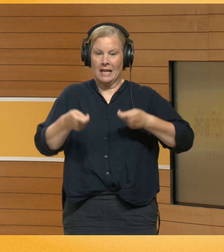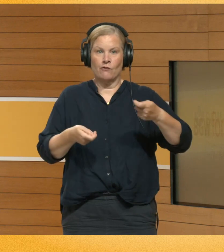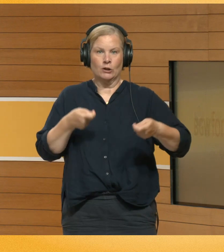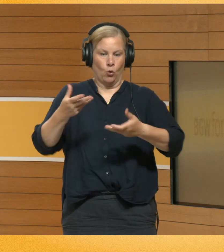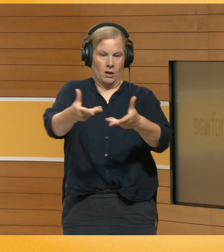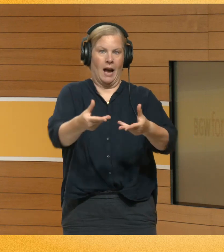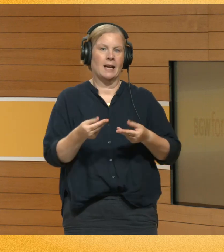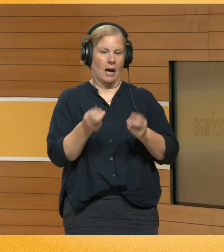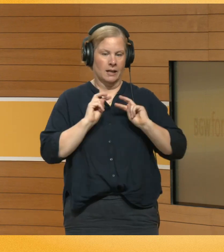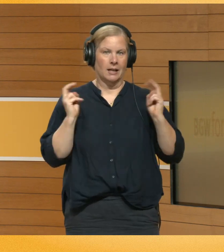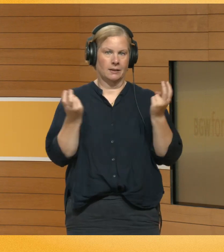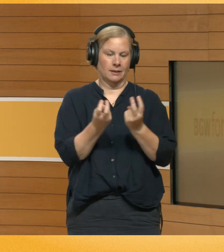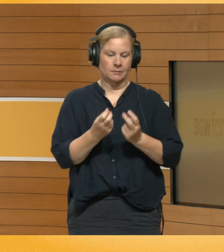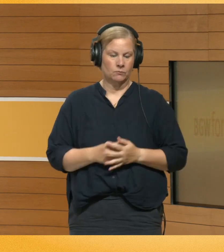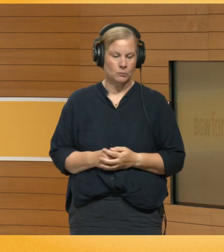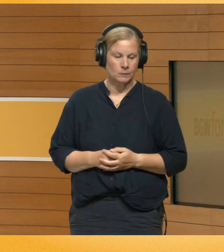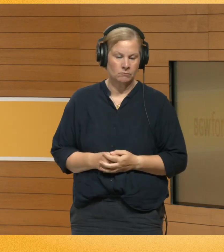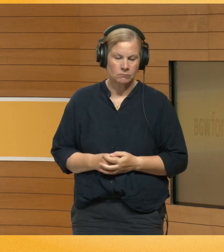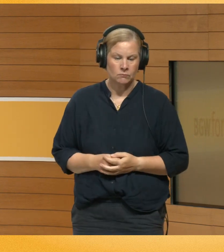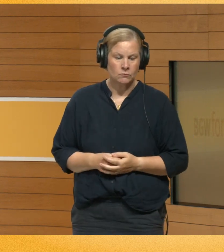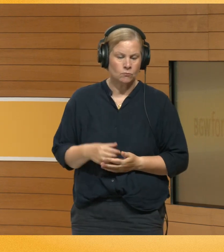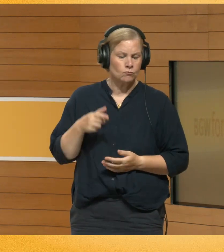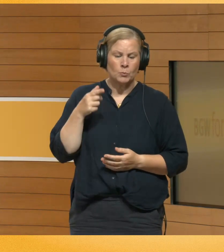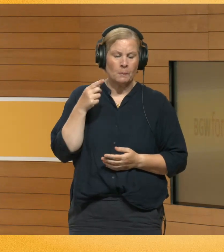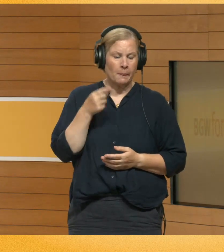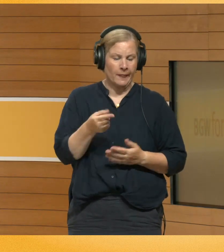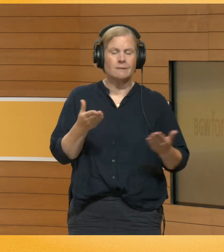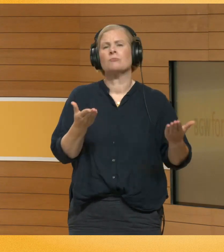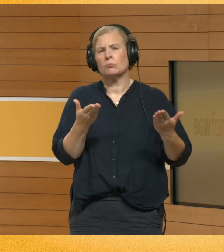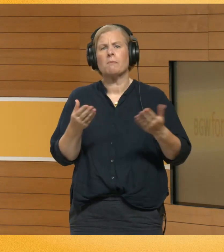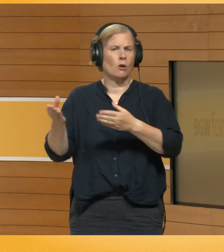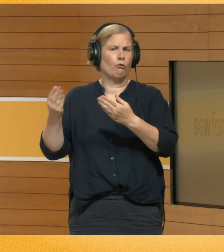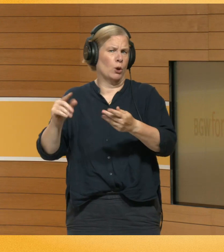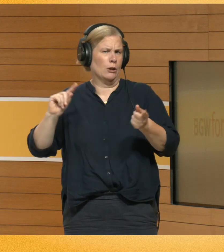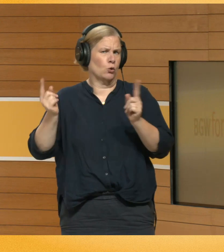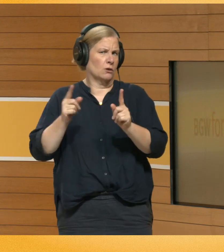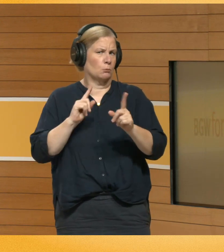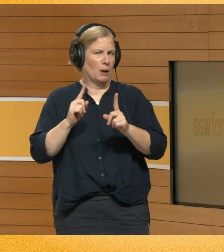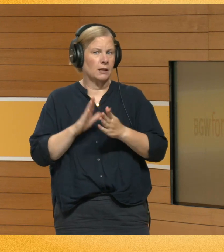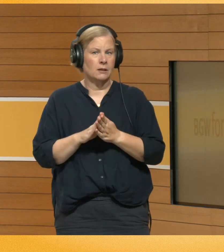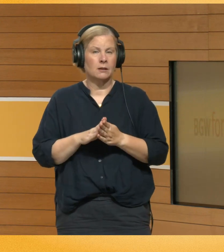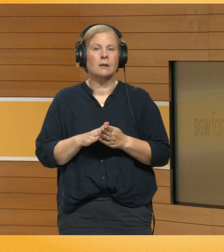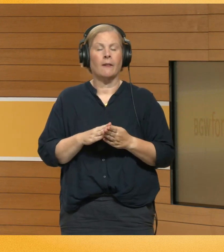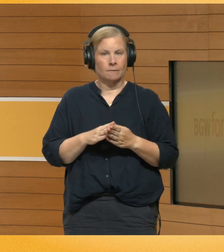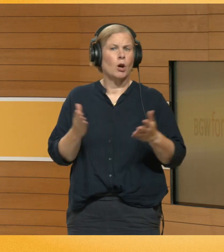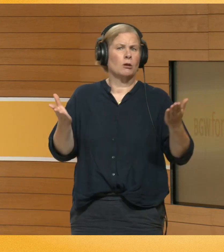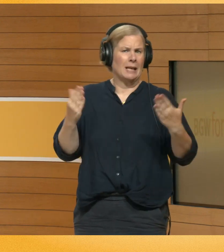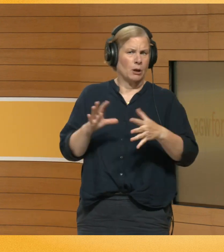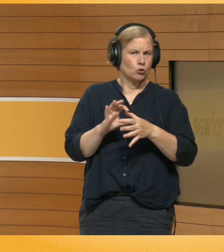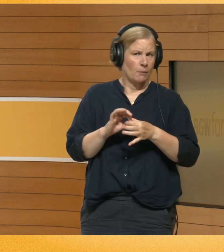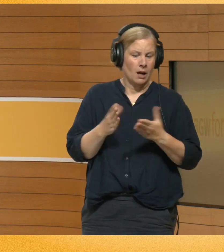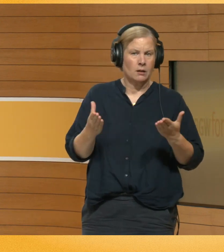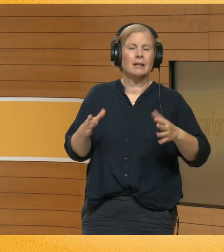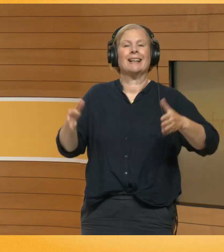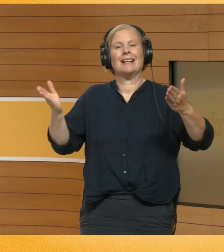huge opportunity, as I mentioned. Being able to align climate and health, that's our plans for COP. We're working with the